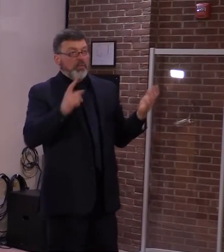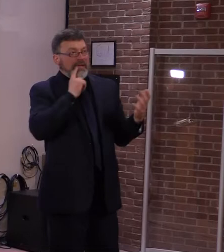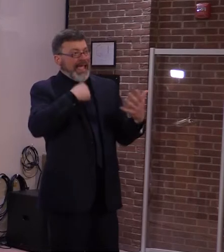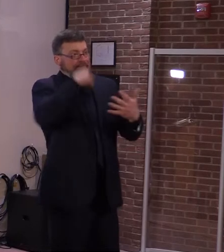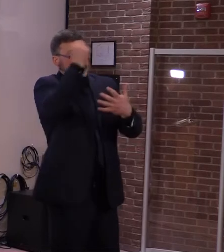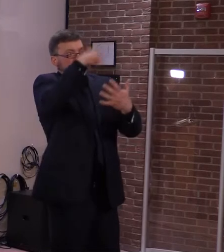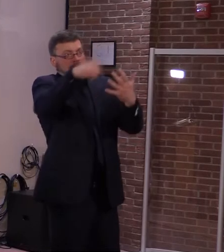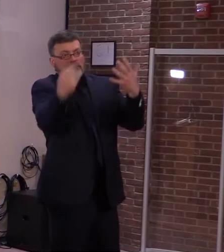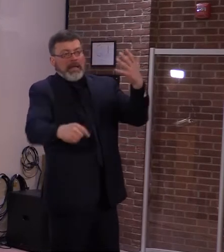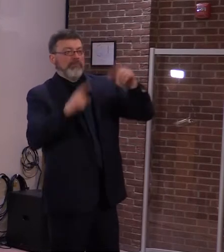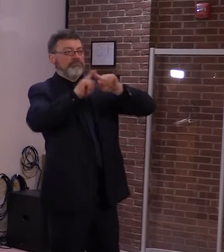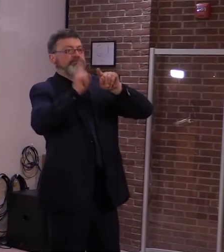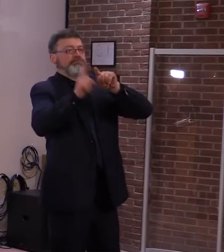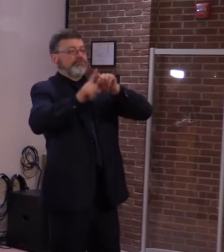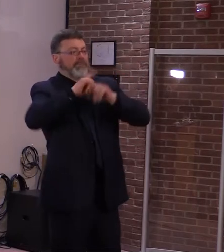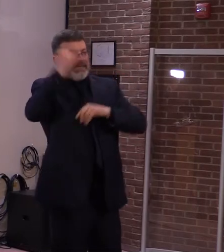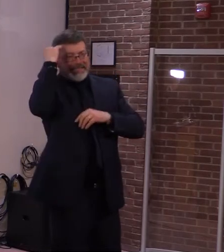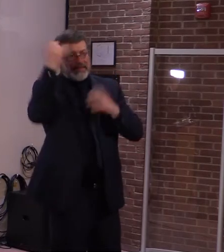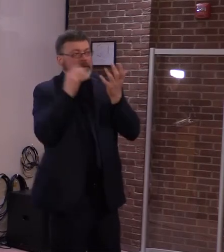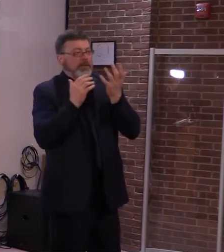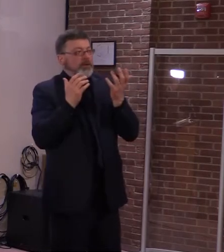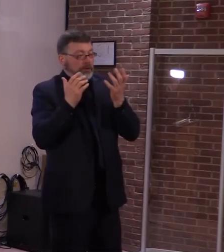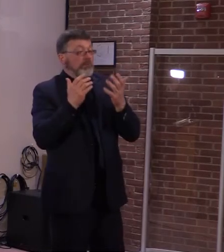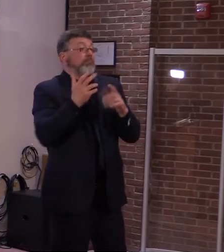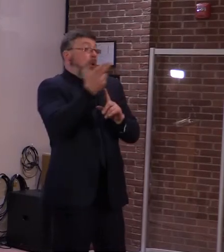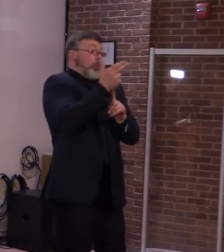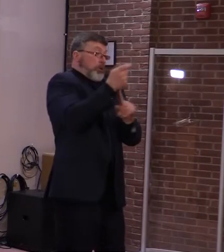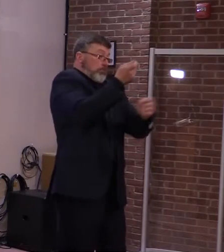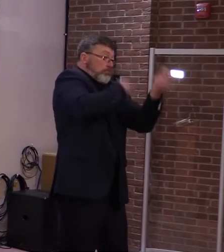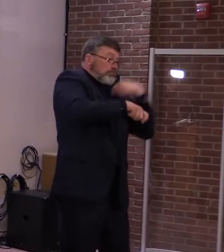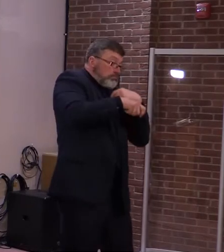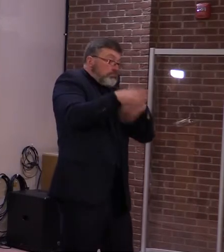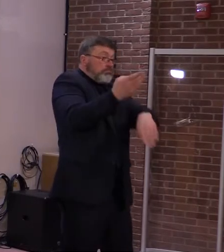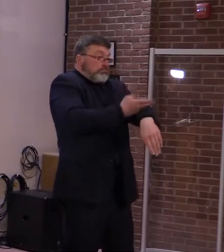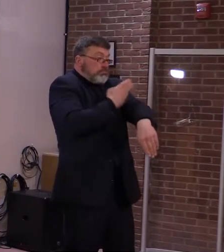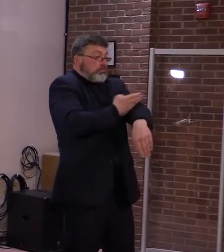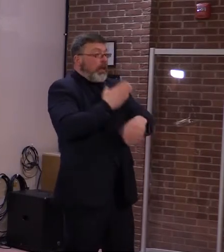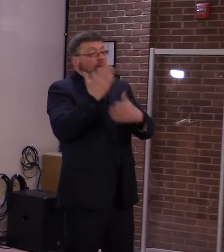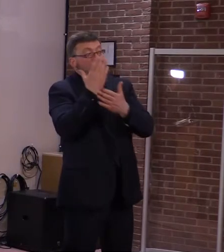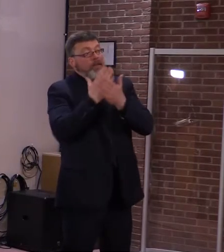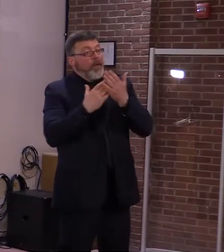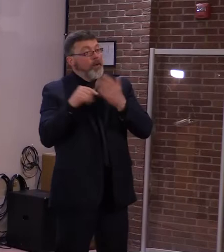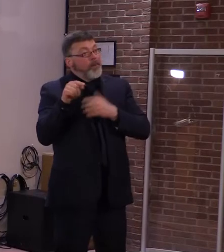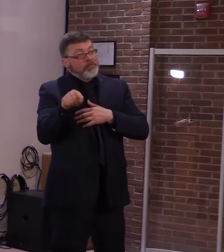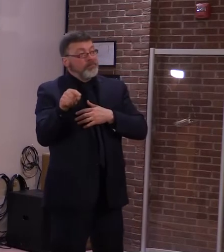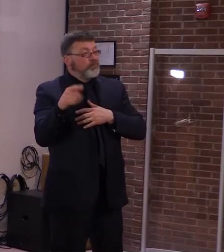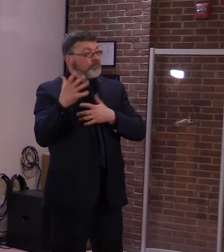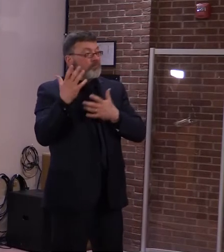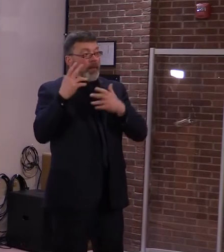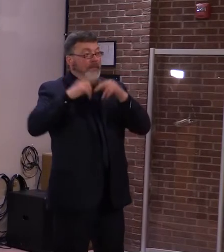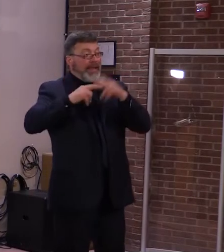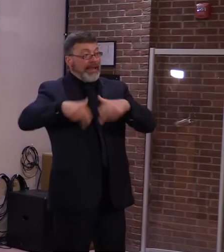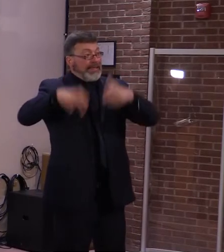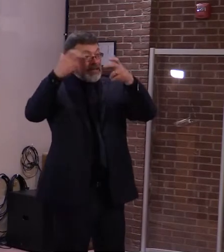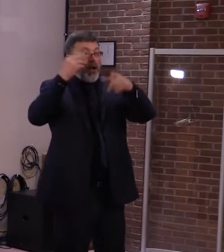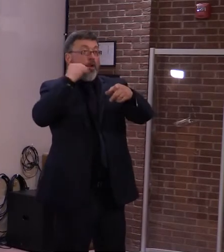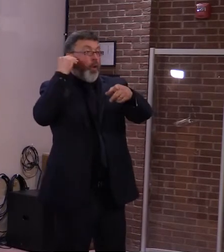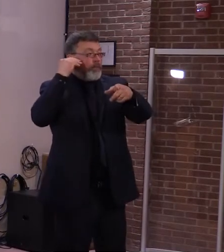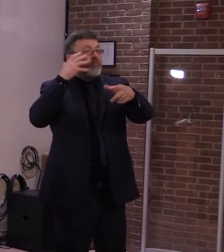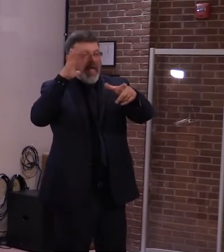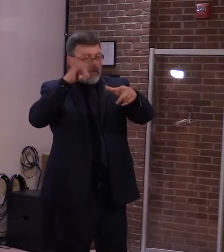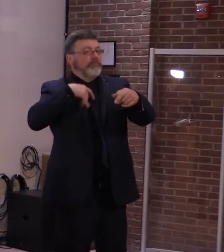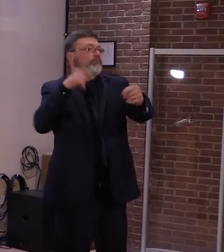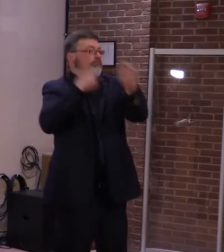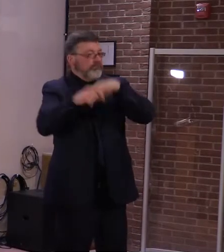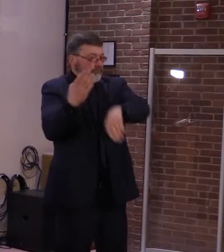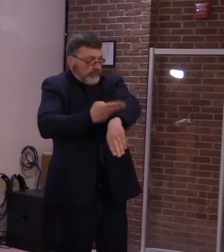existing motels and refurbishing. Some could be used for existing housing and upgrading. Some